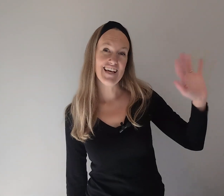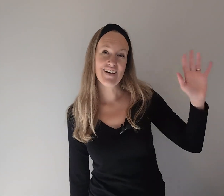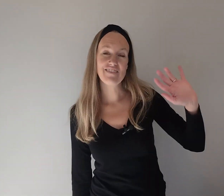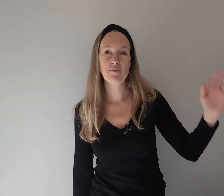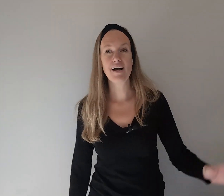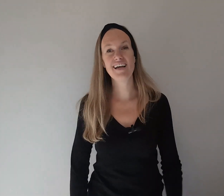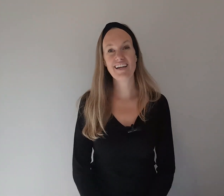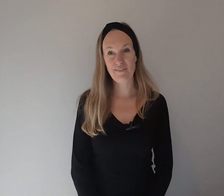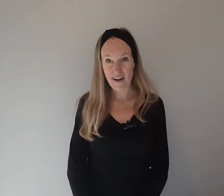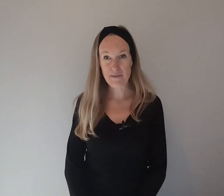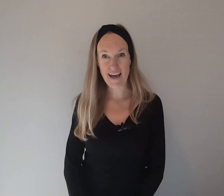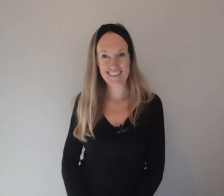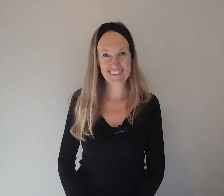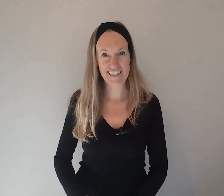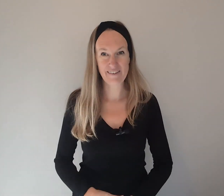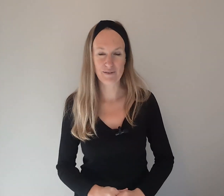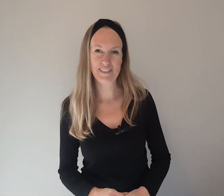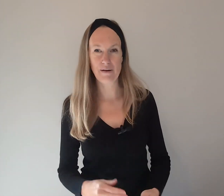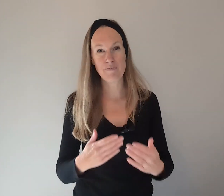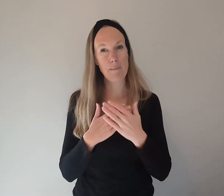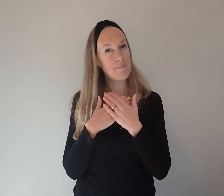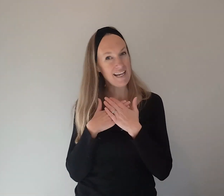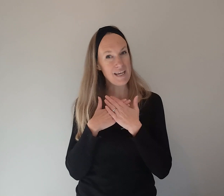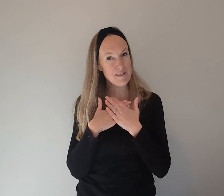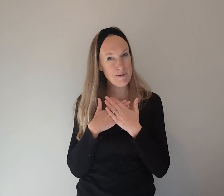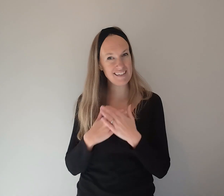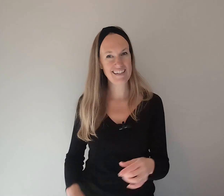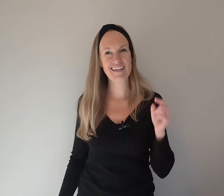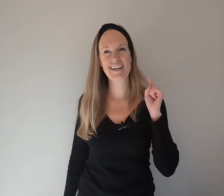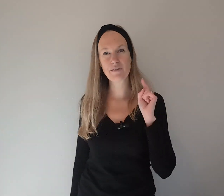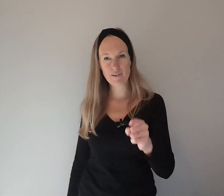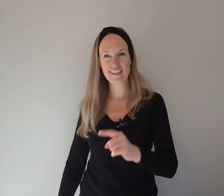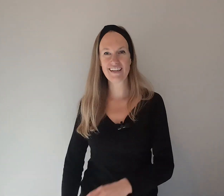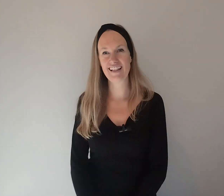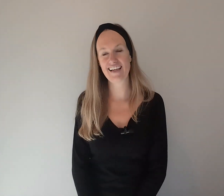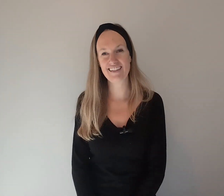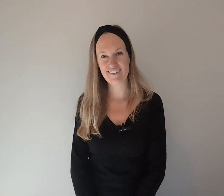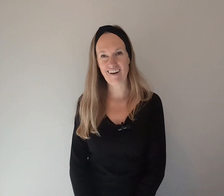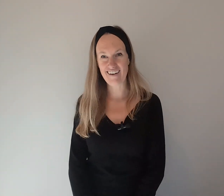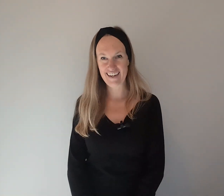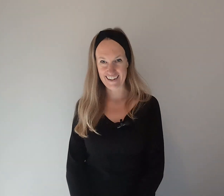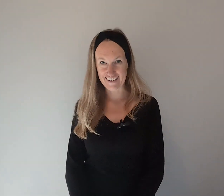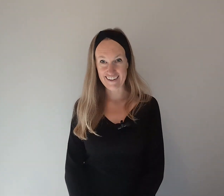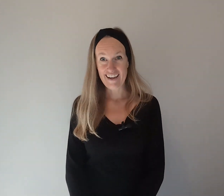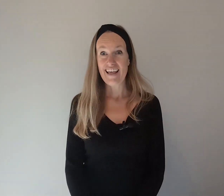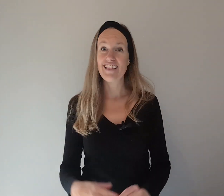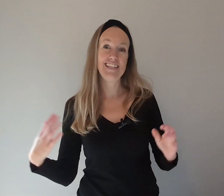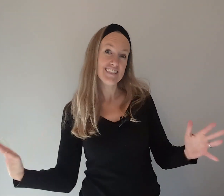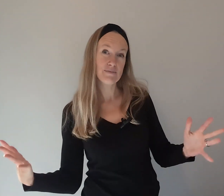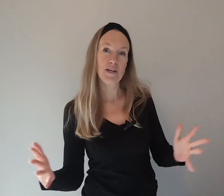Hello, everyone, and welcome back to Sign Language Worship. My name is Mandy, and I'm really glad that you are here. This week,